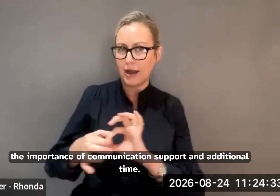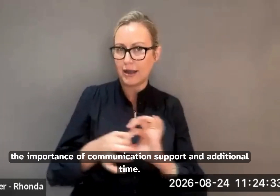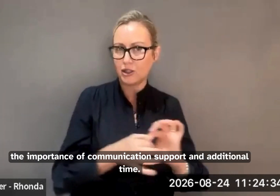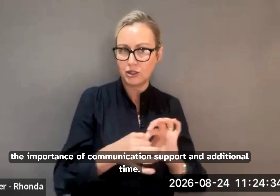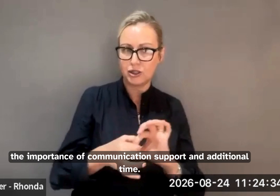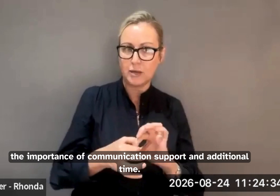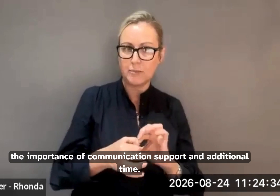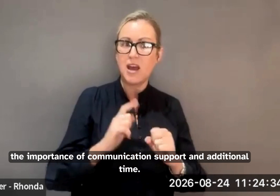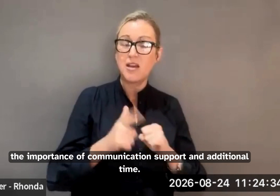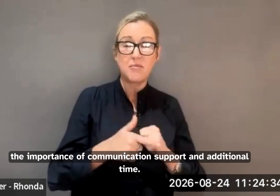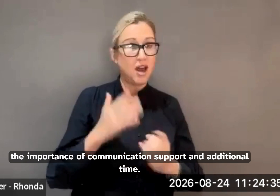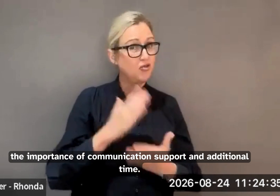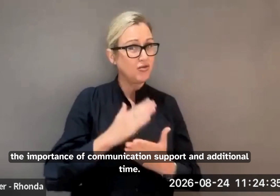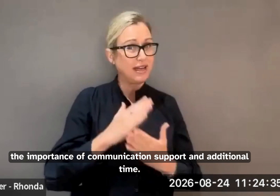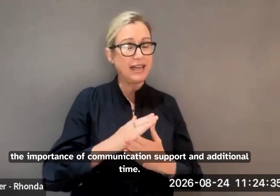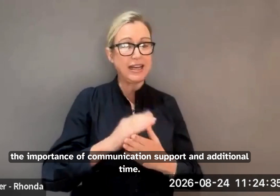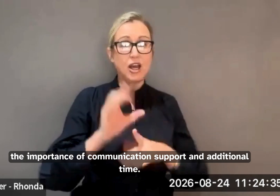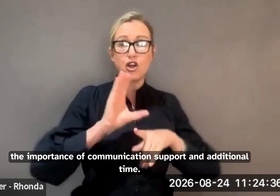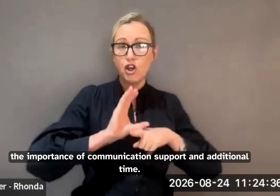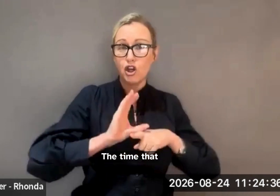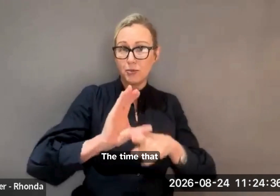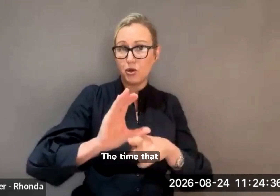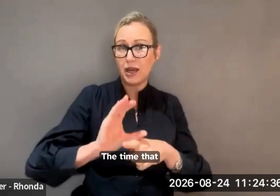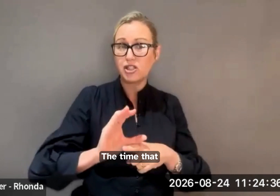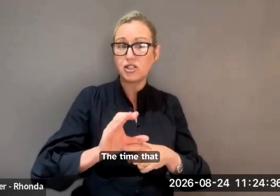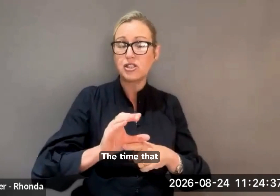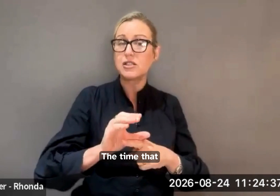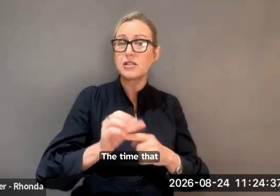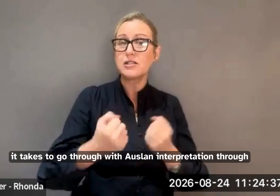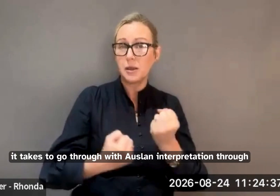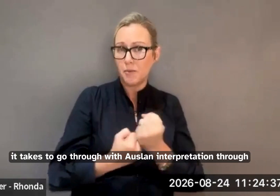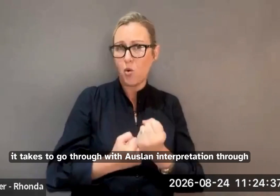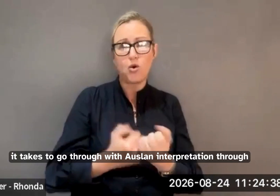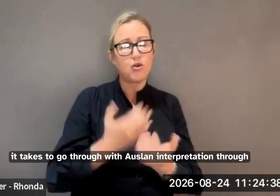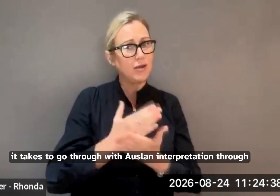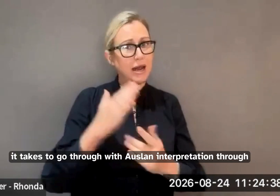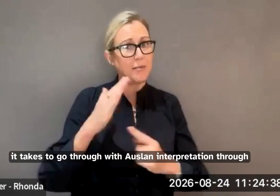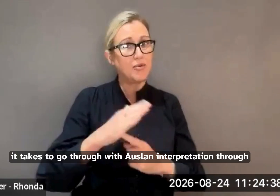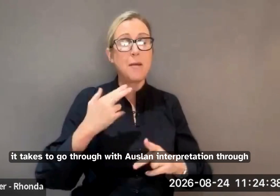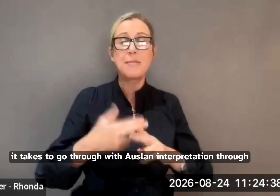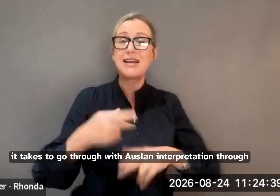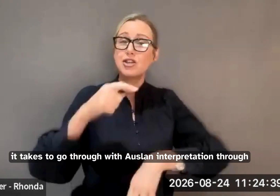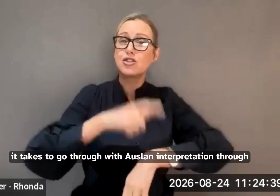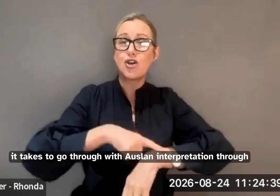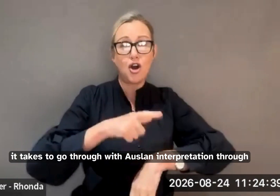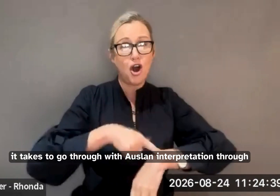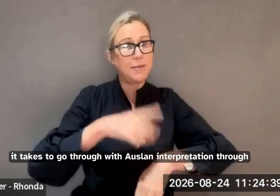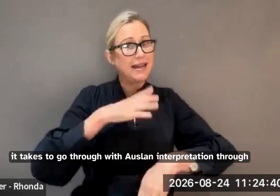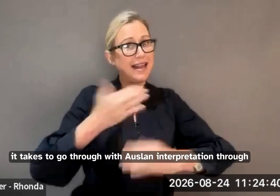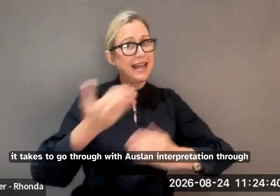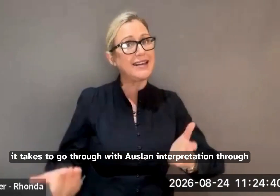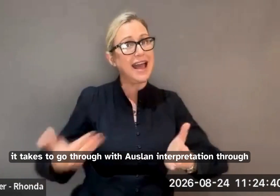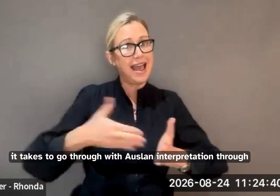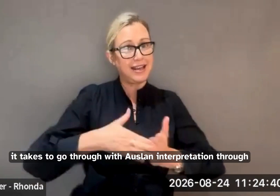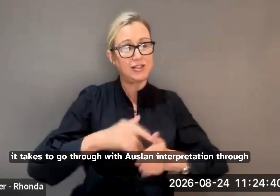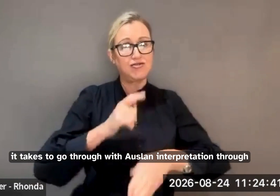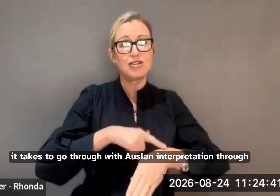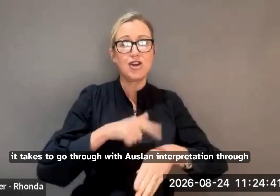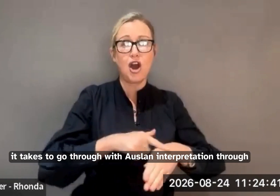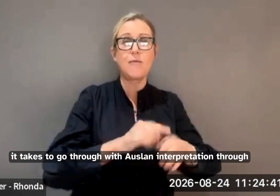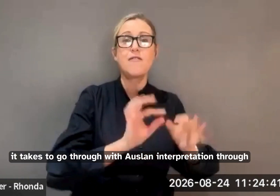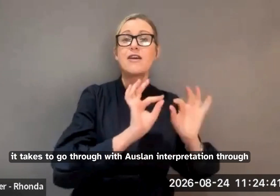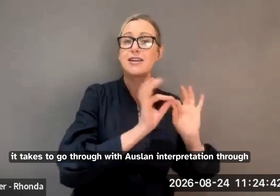importance of communication support and additional time, the time that it takes to go through with Auslan